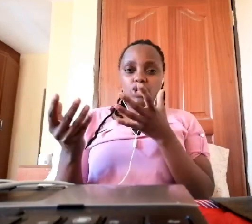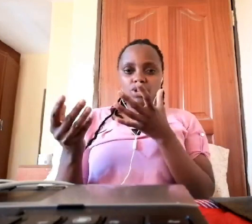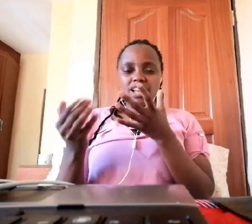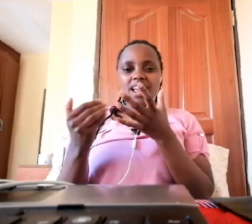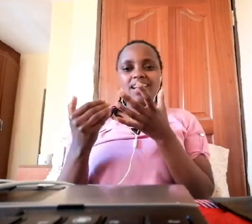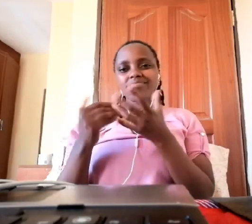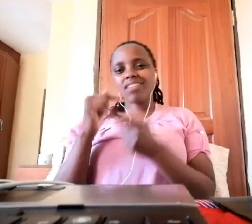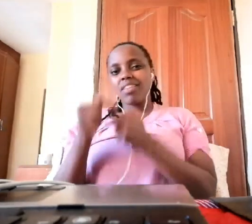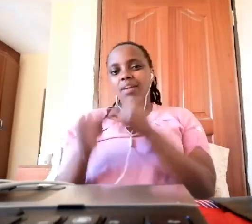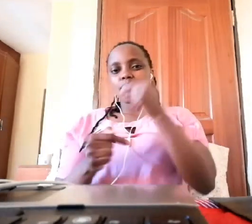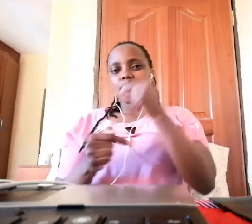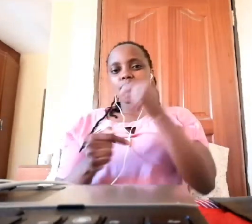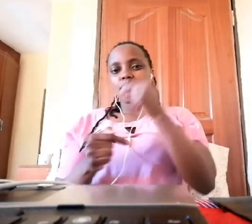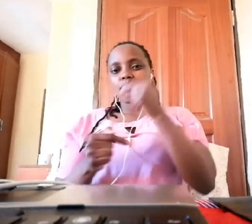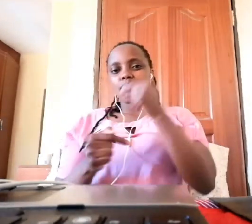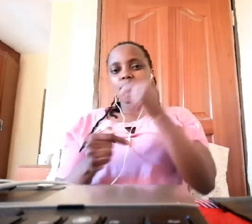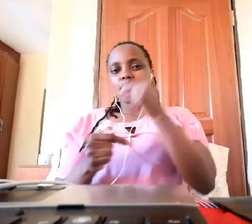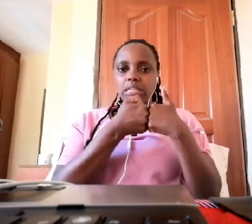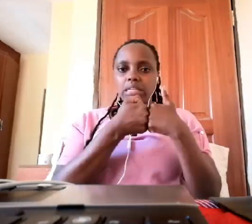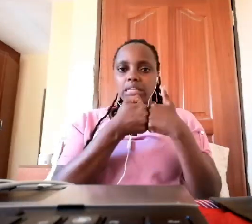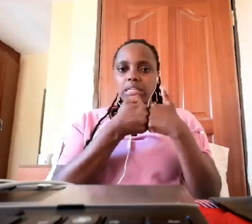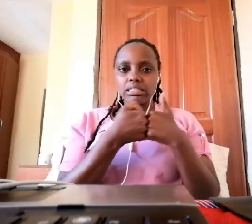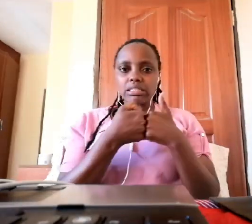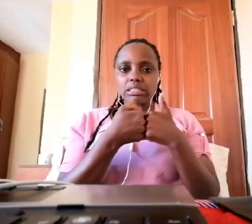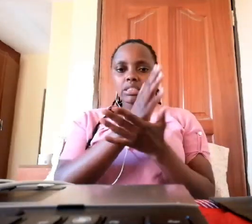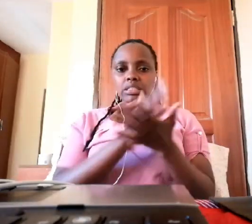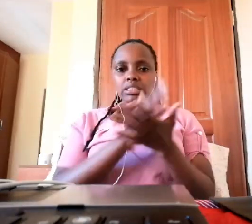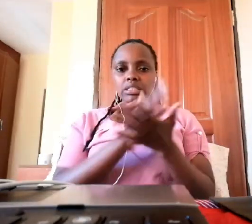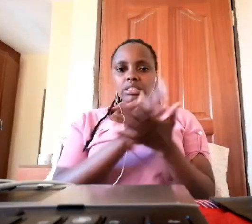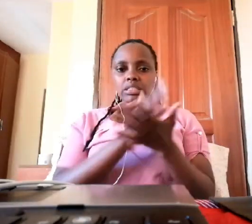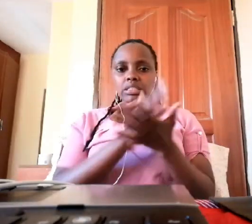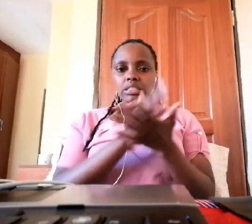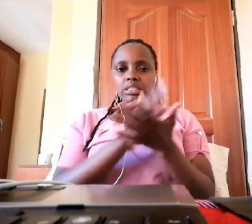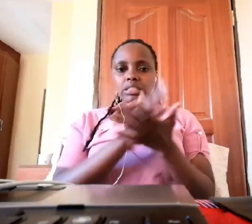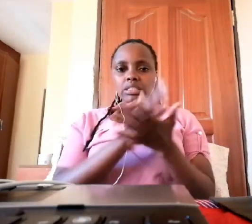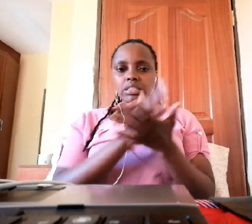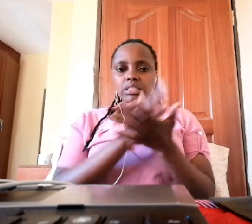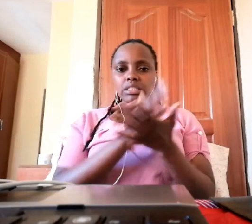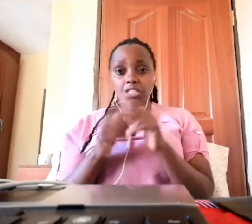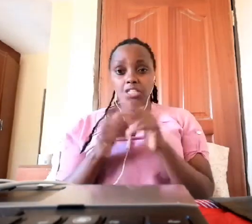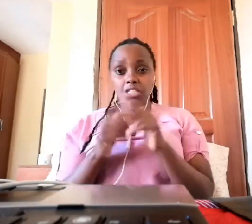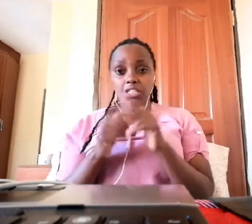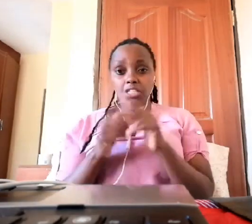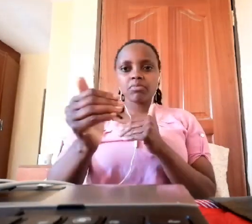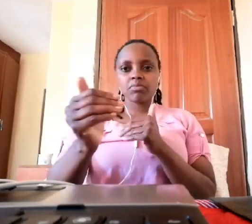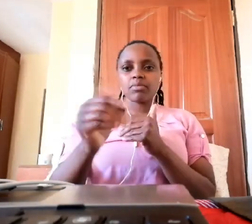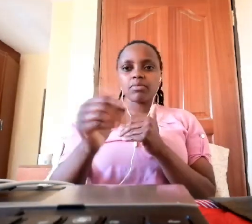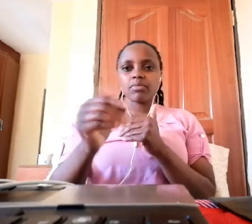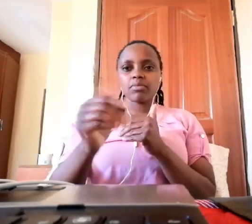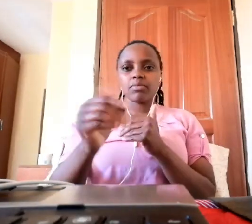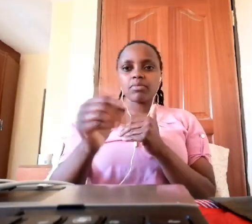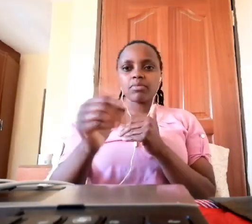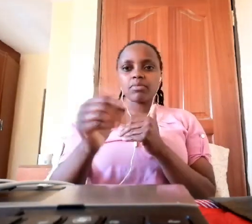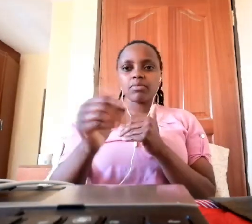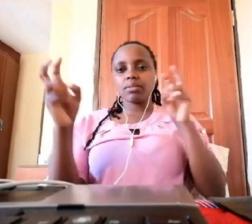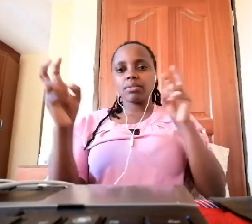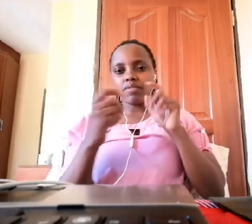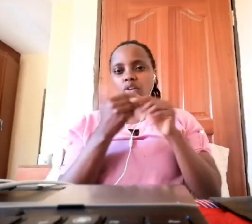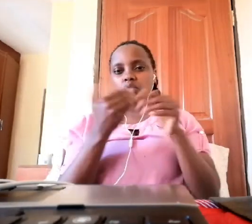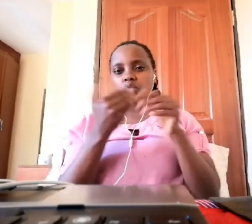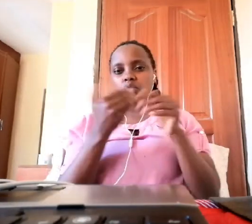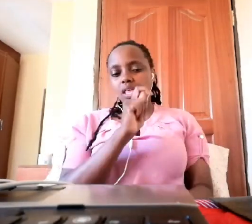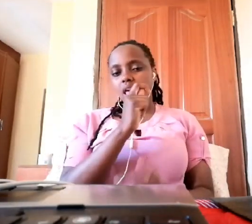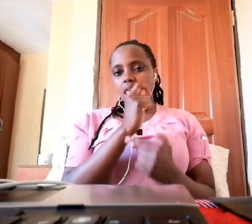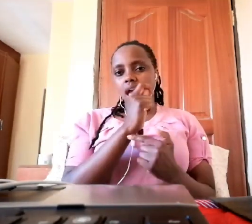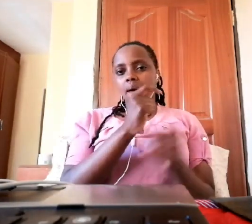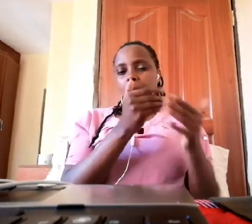the process, the challenges, and some recommendations going forward. So that is a perspective from a country where